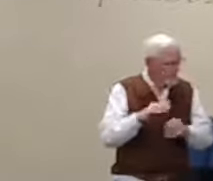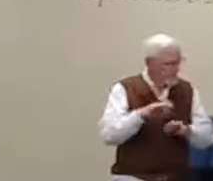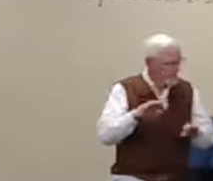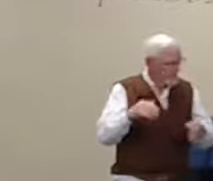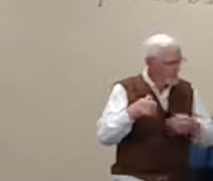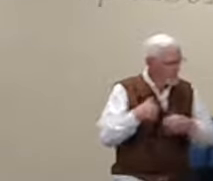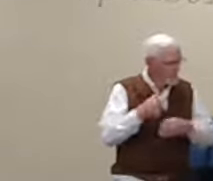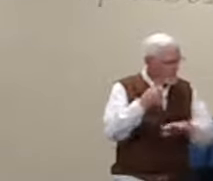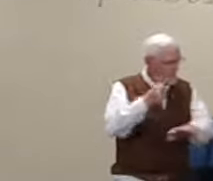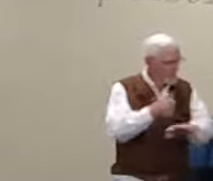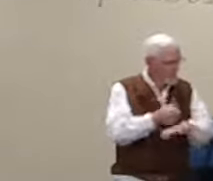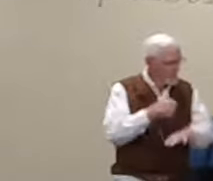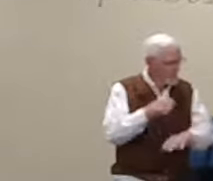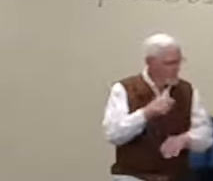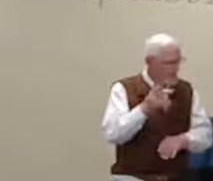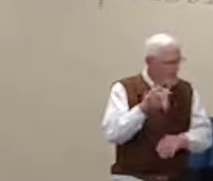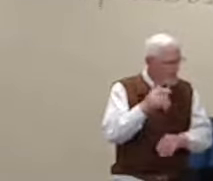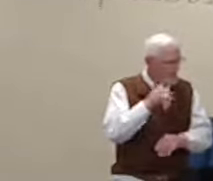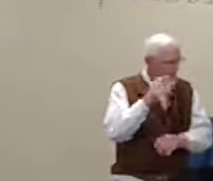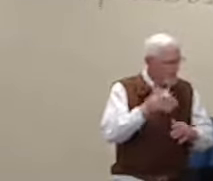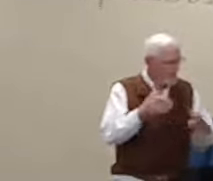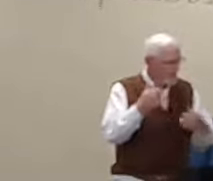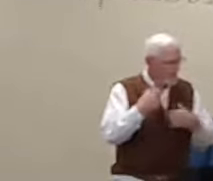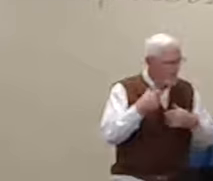established today that they never would have had at that age.